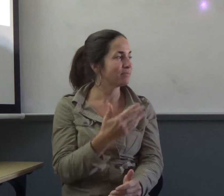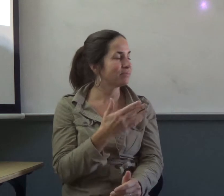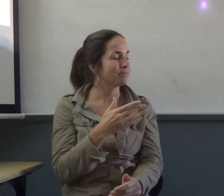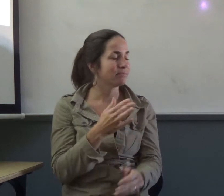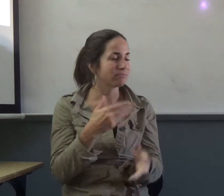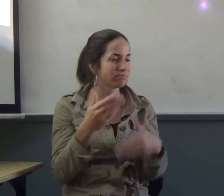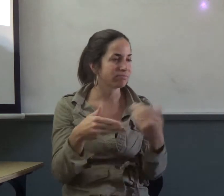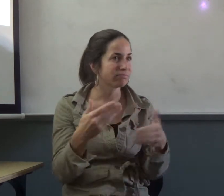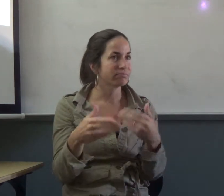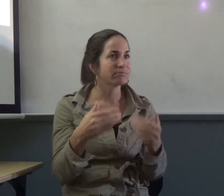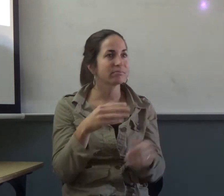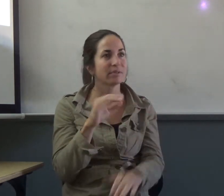Creative marketing.